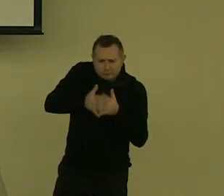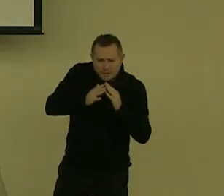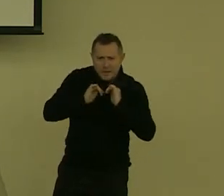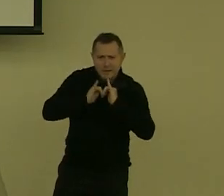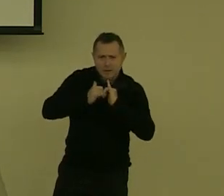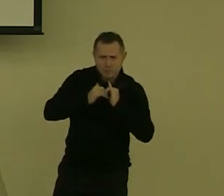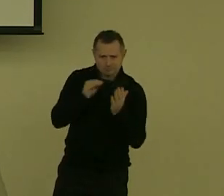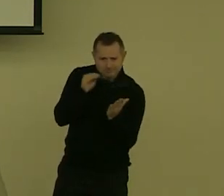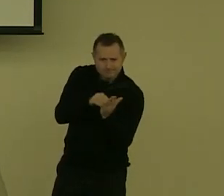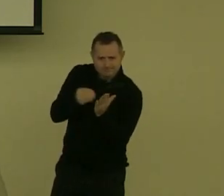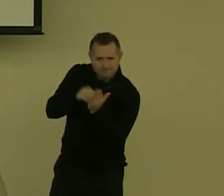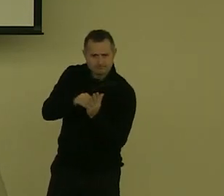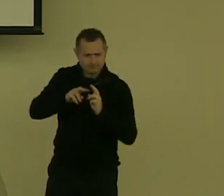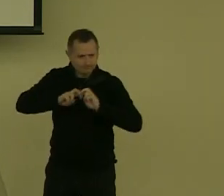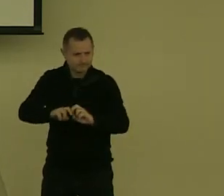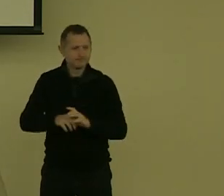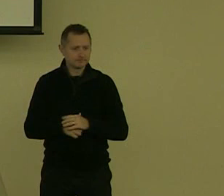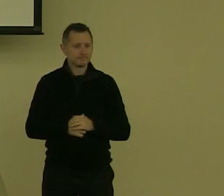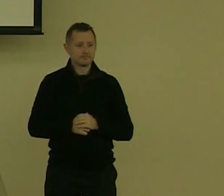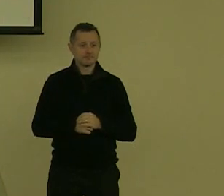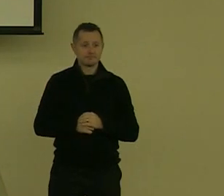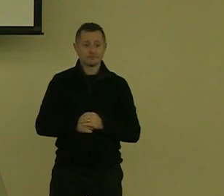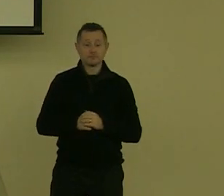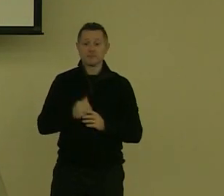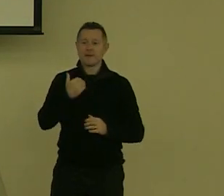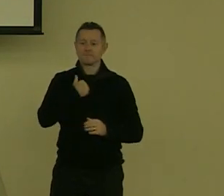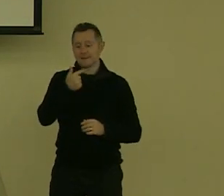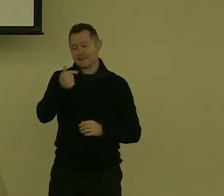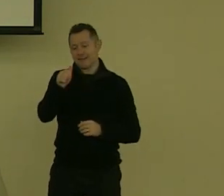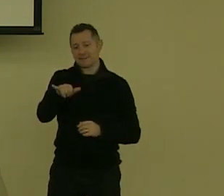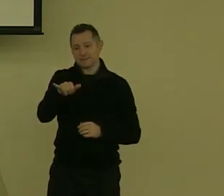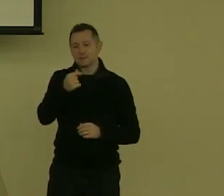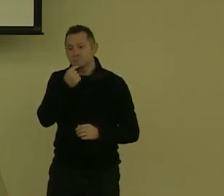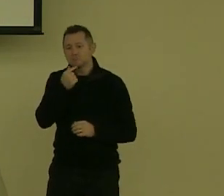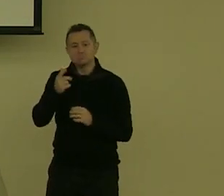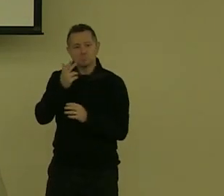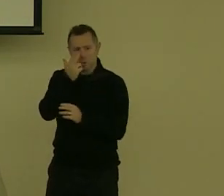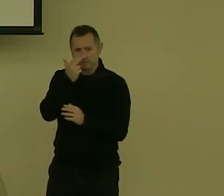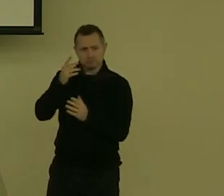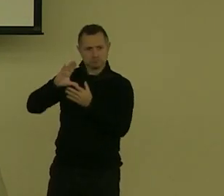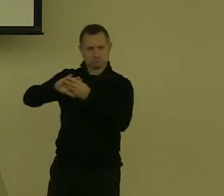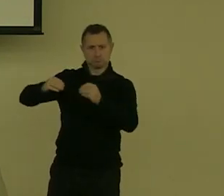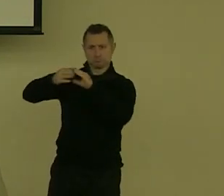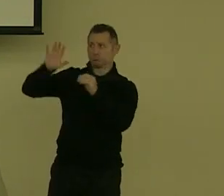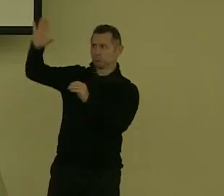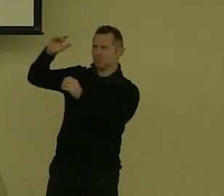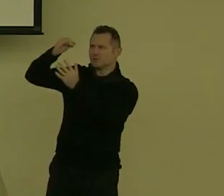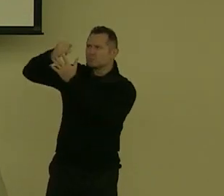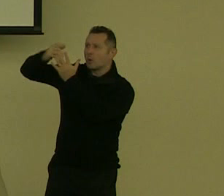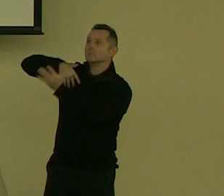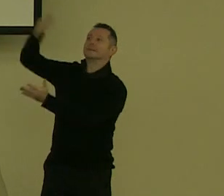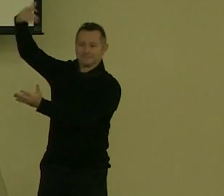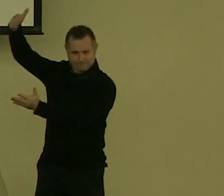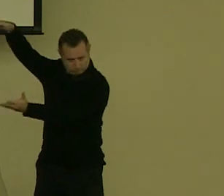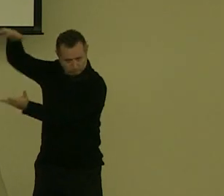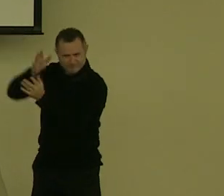father of Gay Comics. We have an amazing collection of over 2,100 pieces of